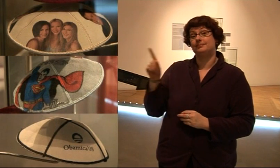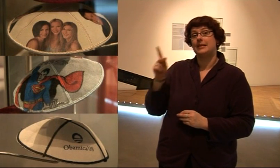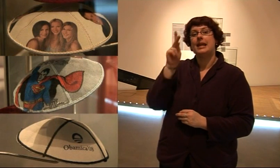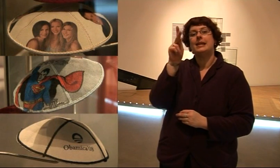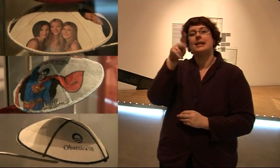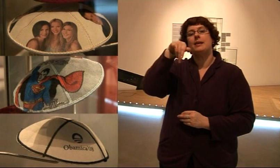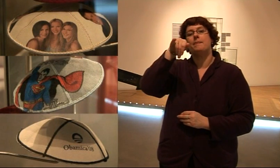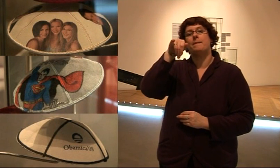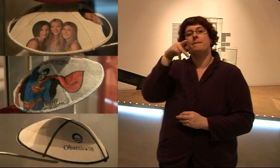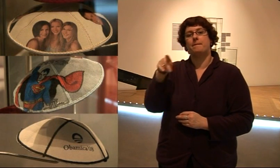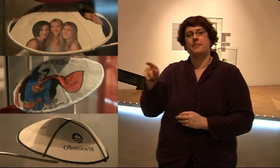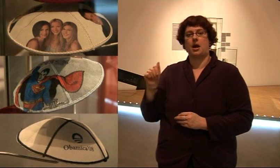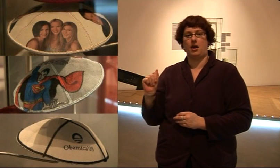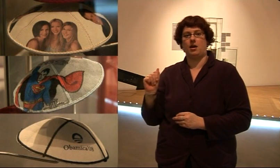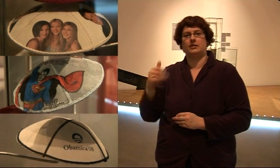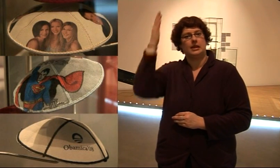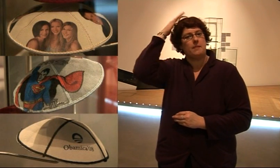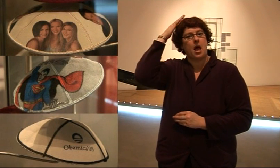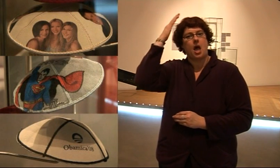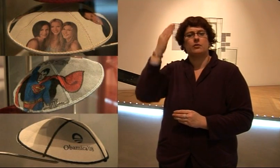These kippot, traditional Jewish skull caps, come